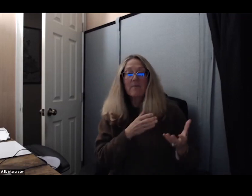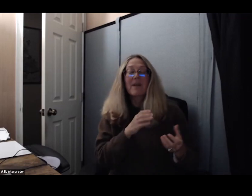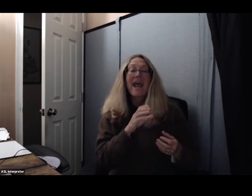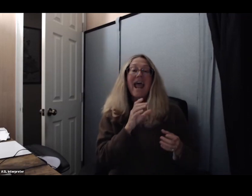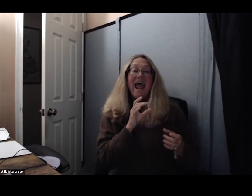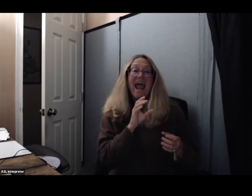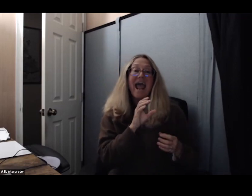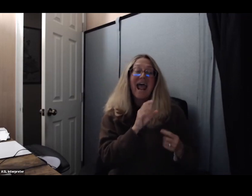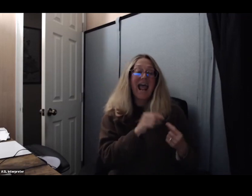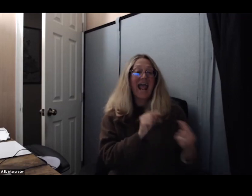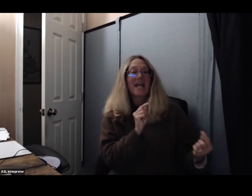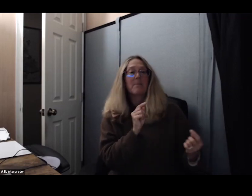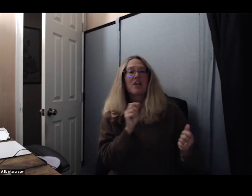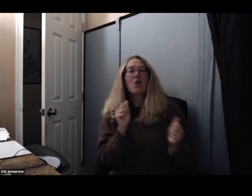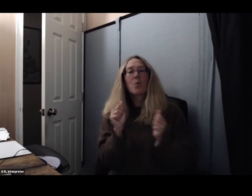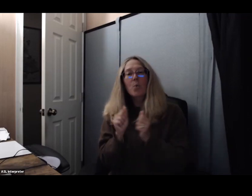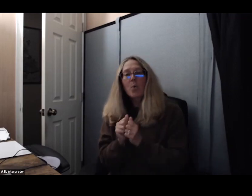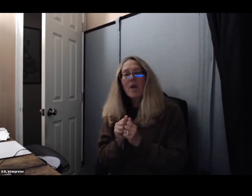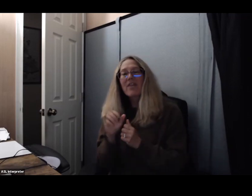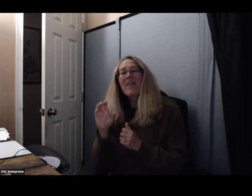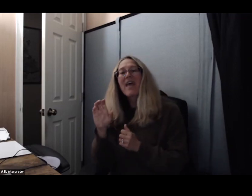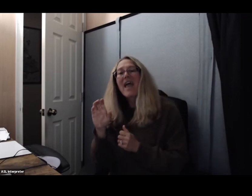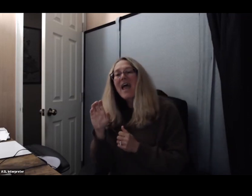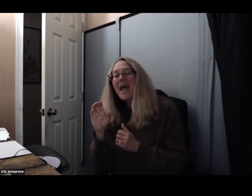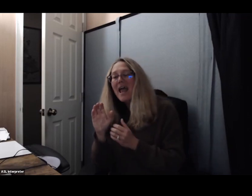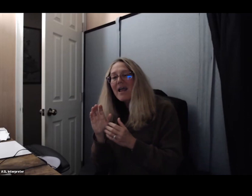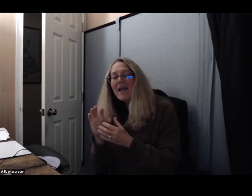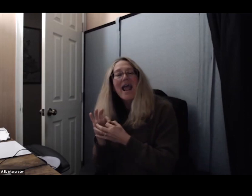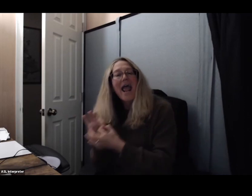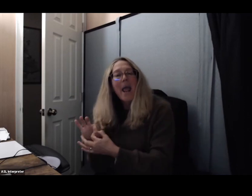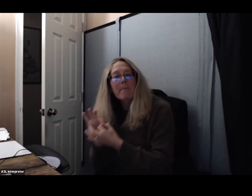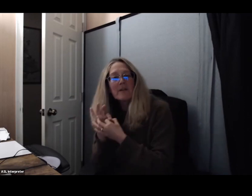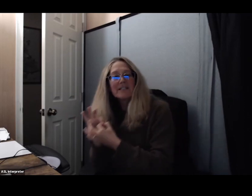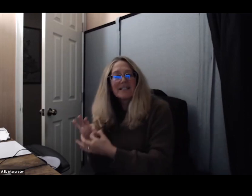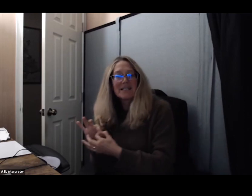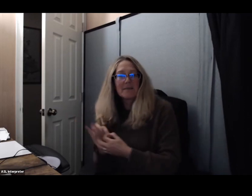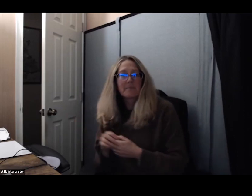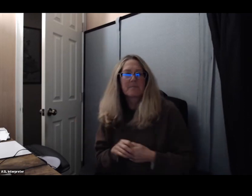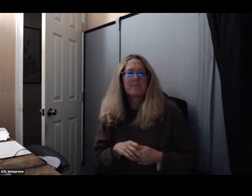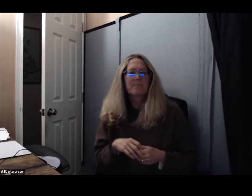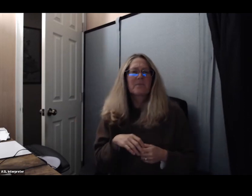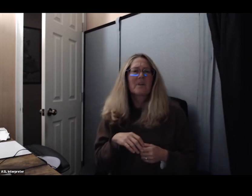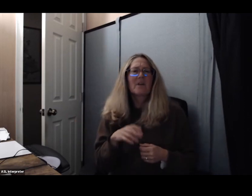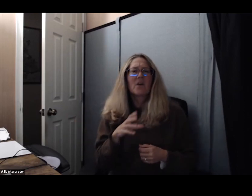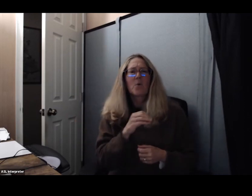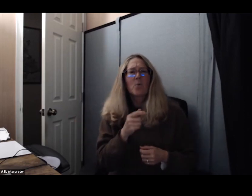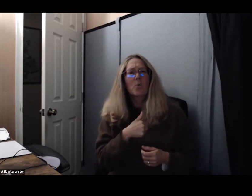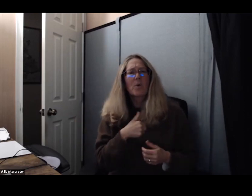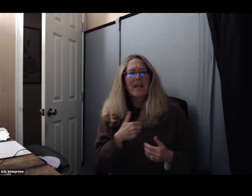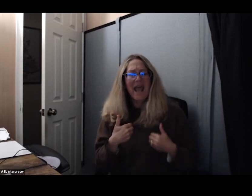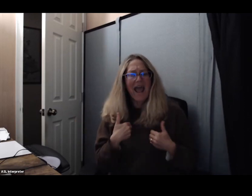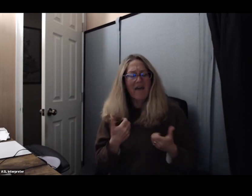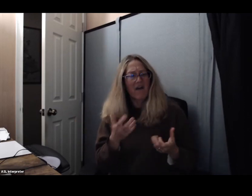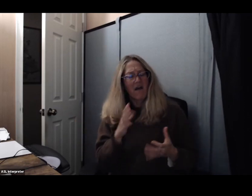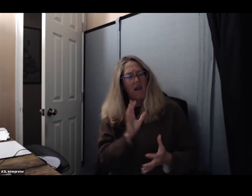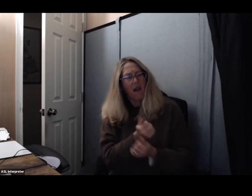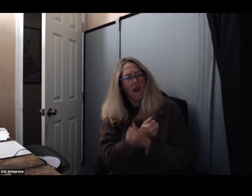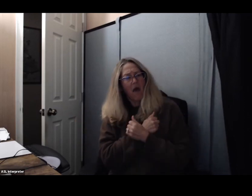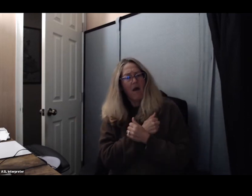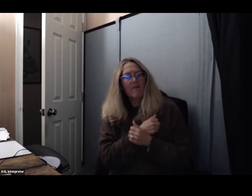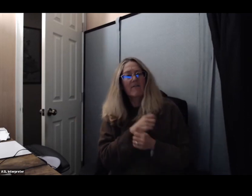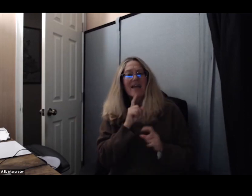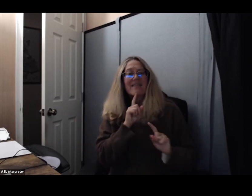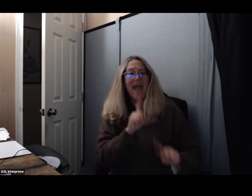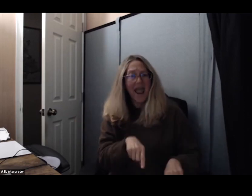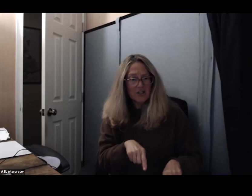enmity. But to speak of love and empathy risks reducing it to a cliche or empty platitude. Love is the